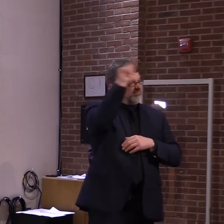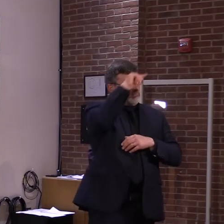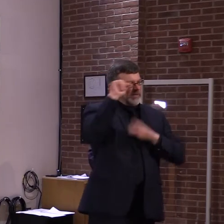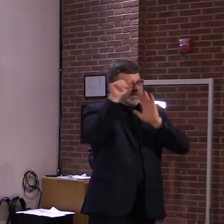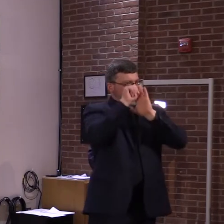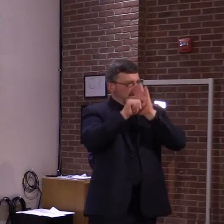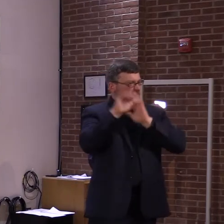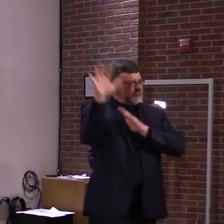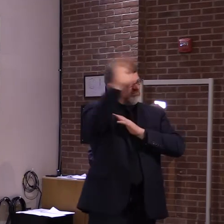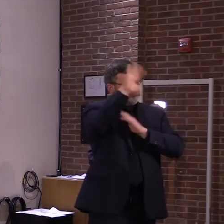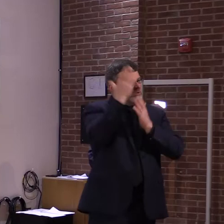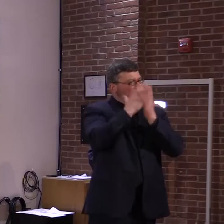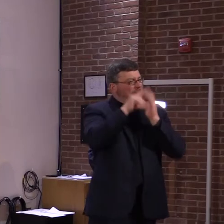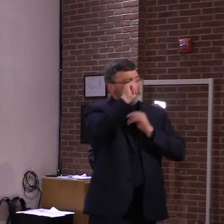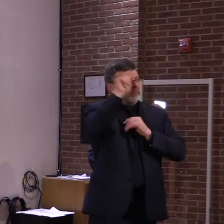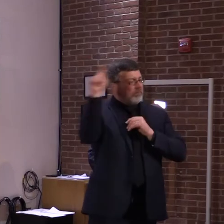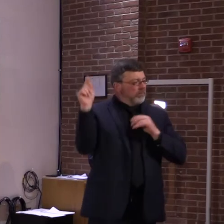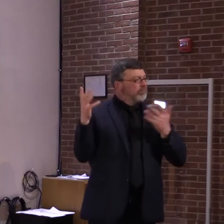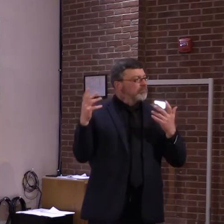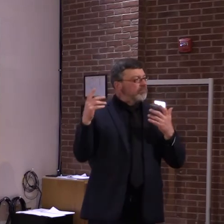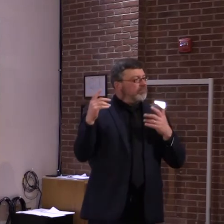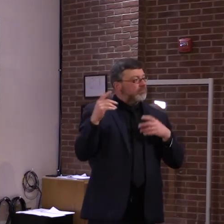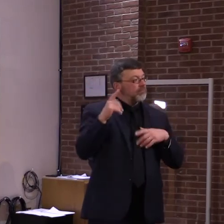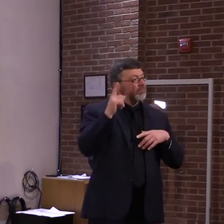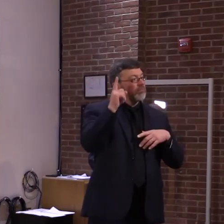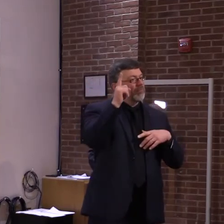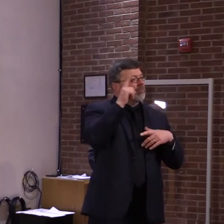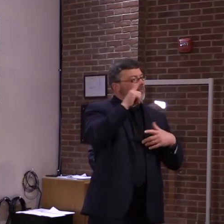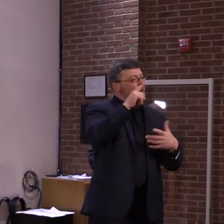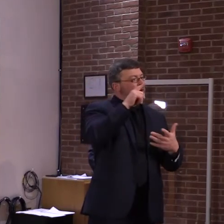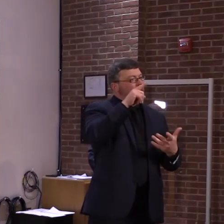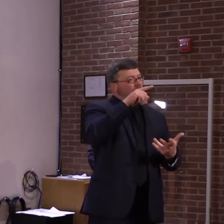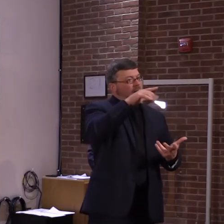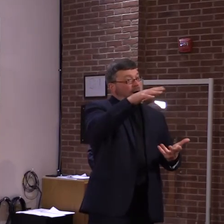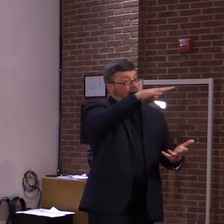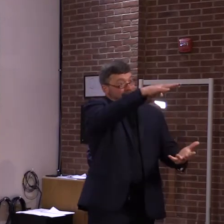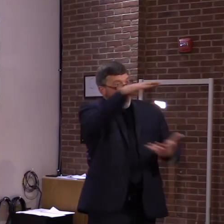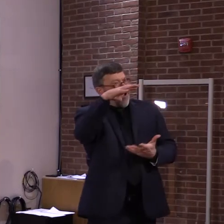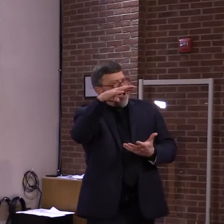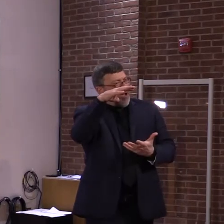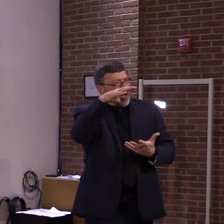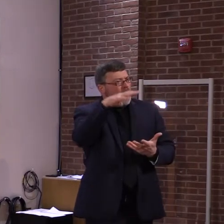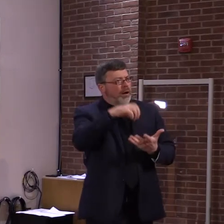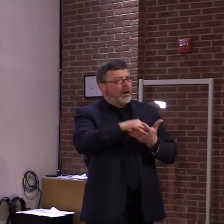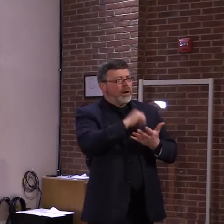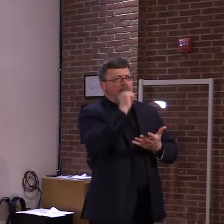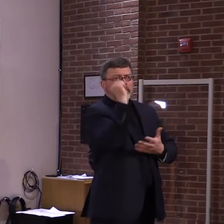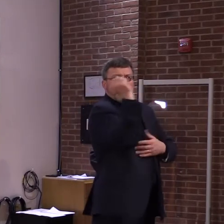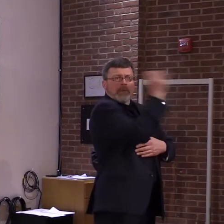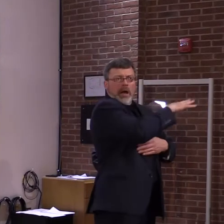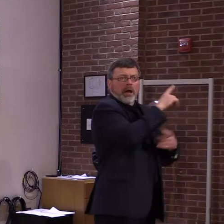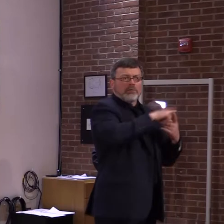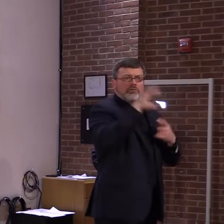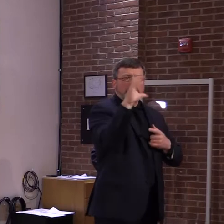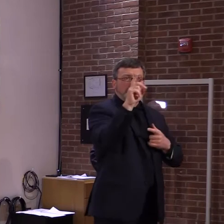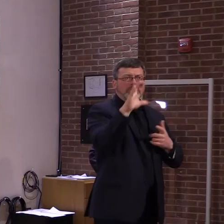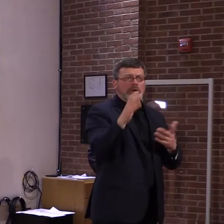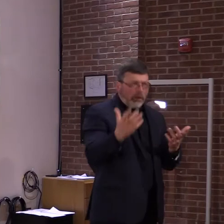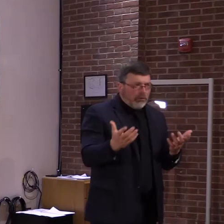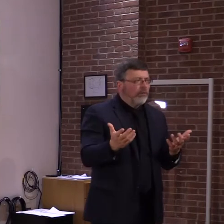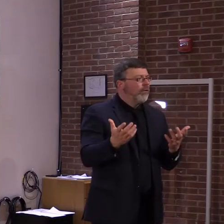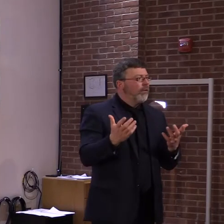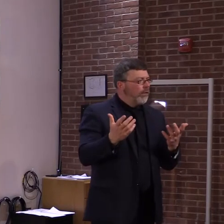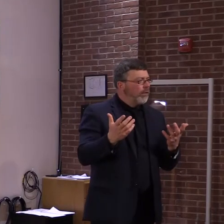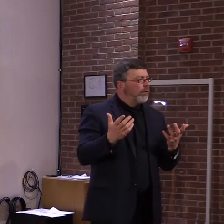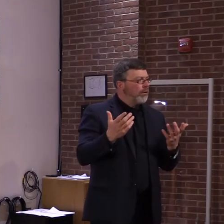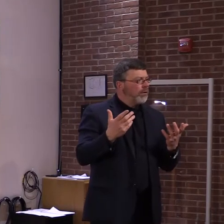federal government or not ordering their full allocation of vaccines that they're entitled to because of, I